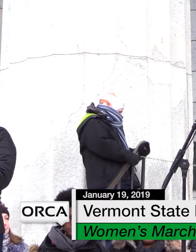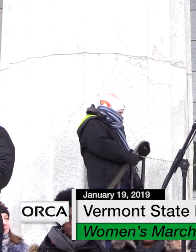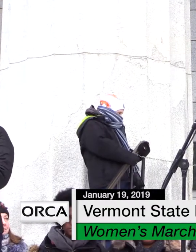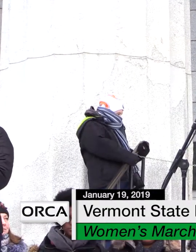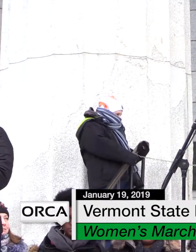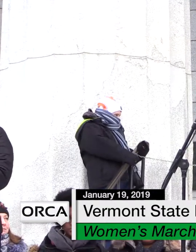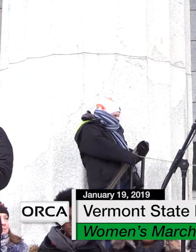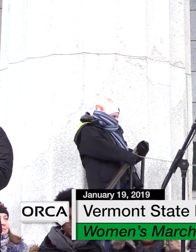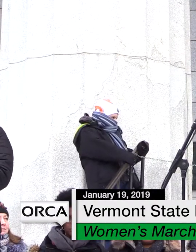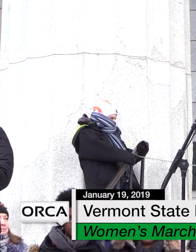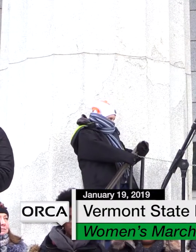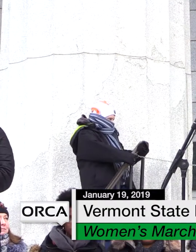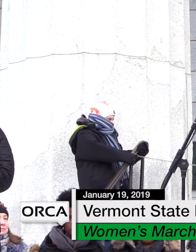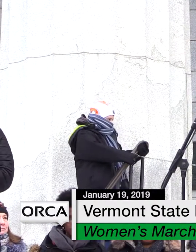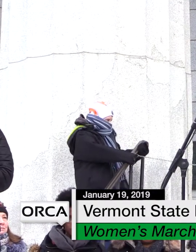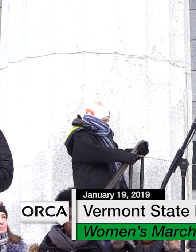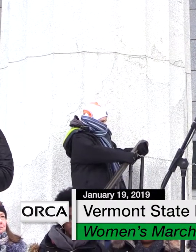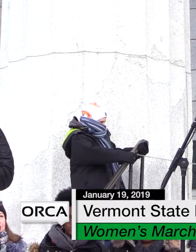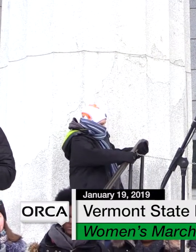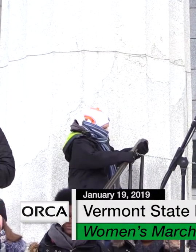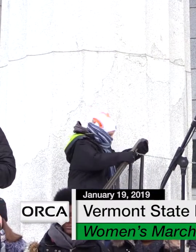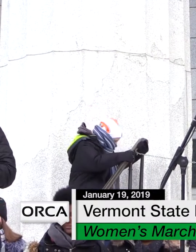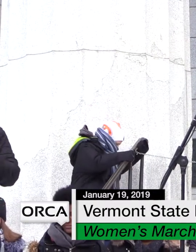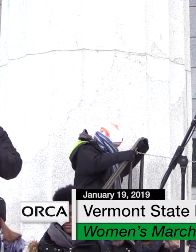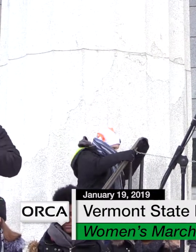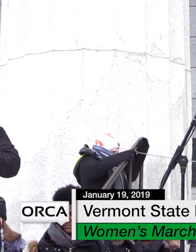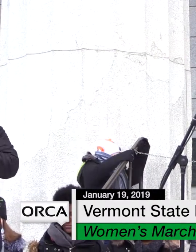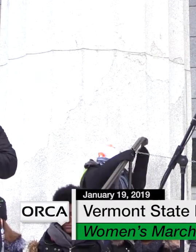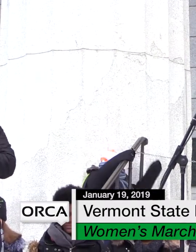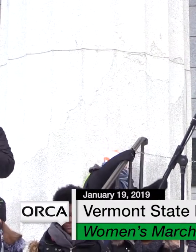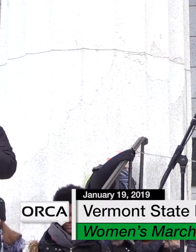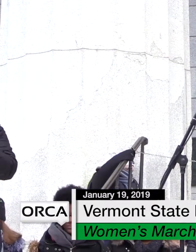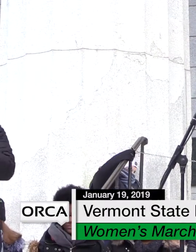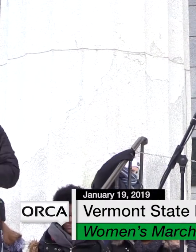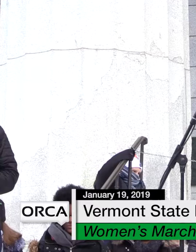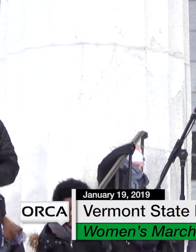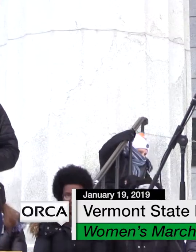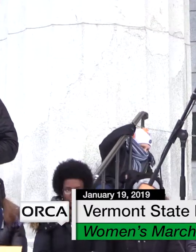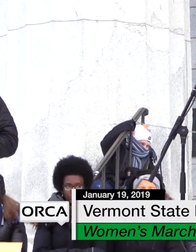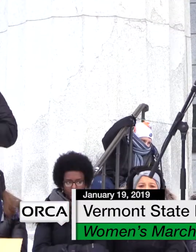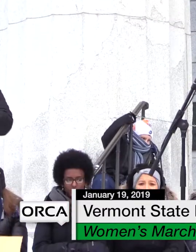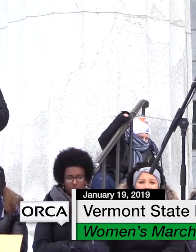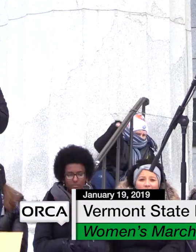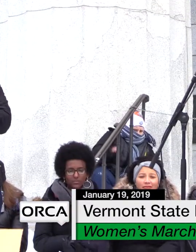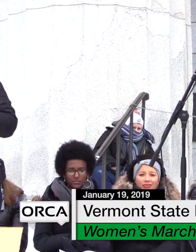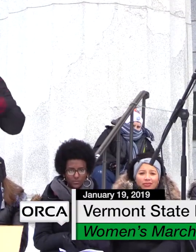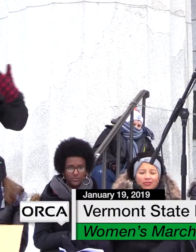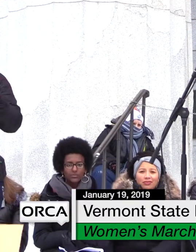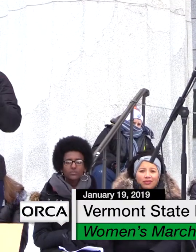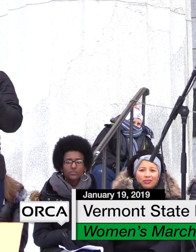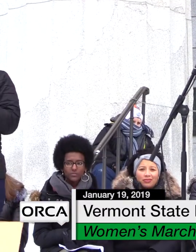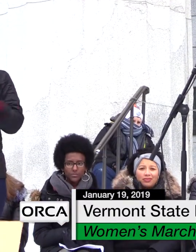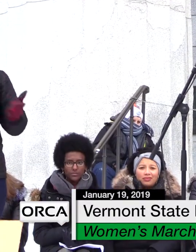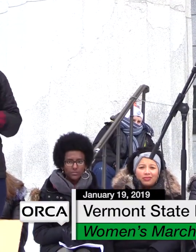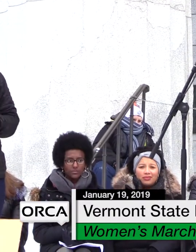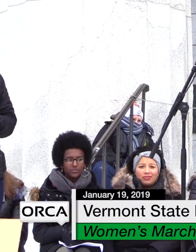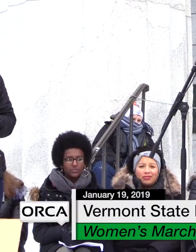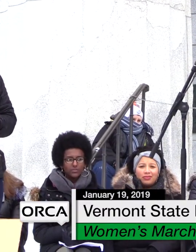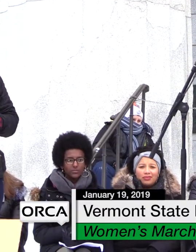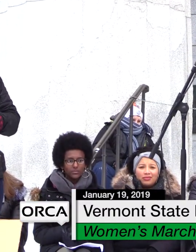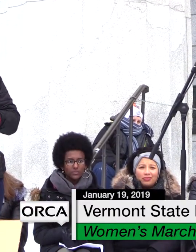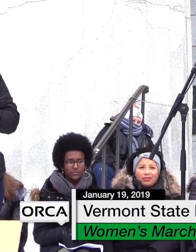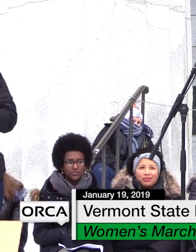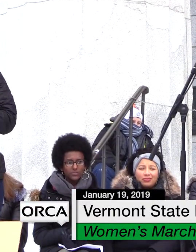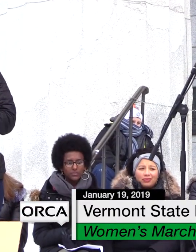waits to harass and detain my brothers and sisters, my community. I am afraid you did not notice that my sister,